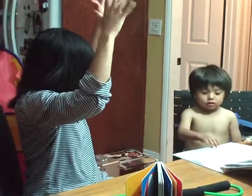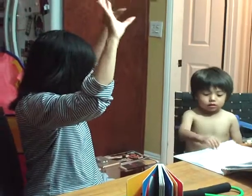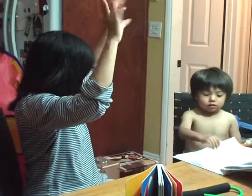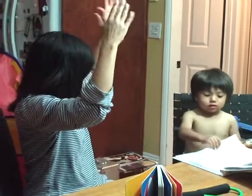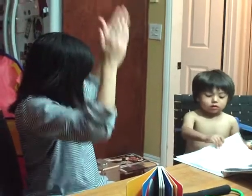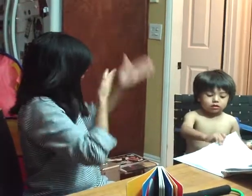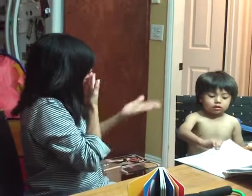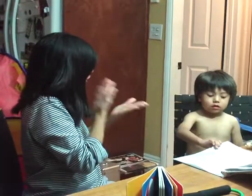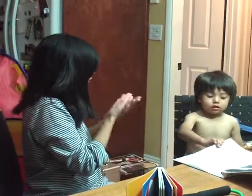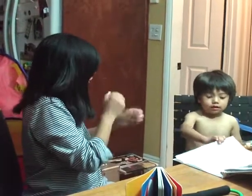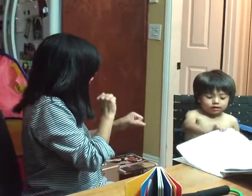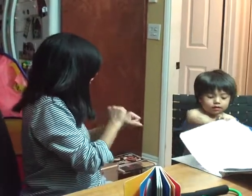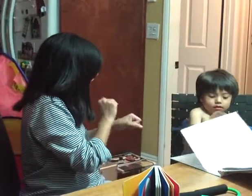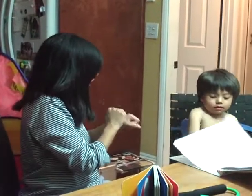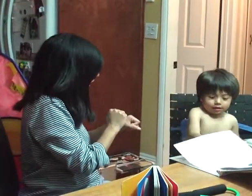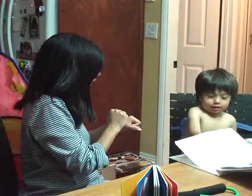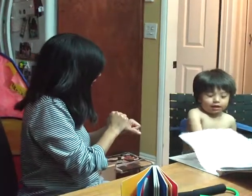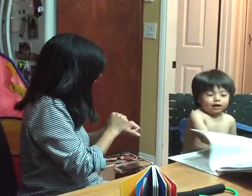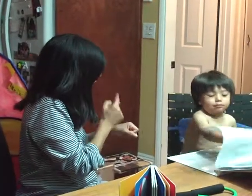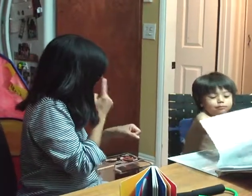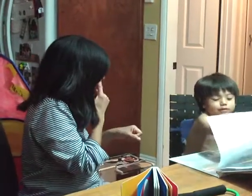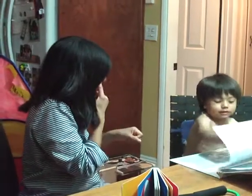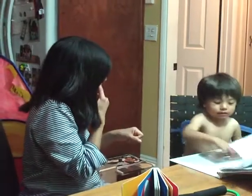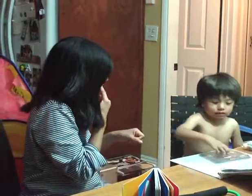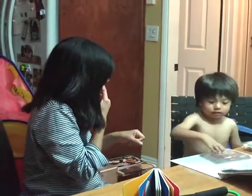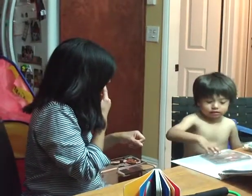Yay! Good job!